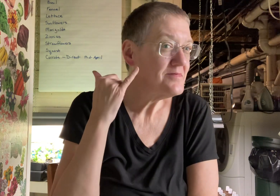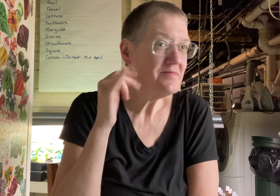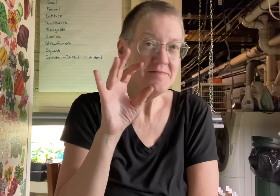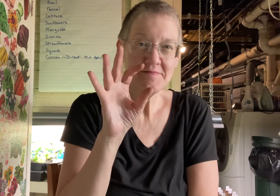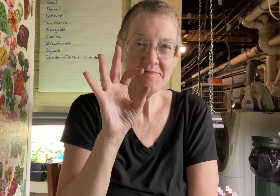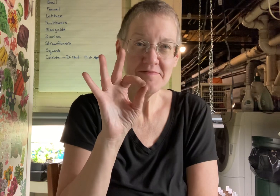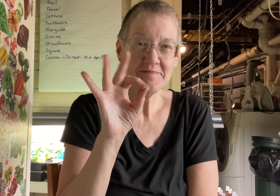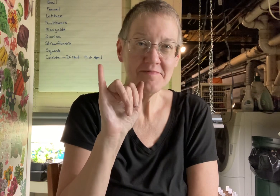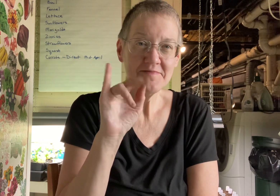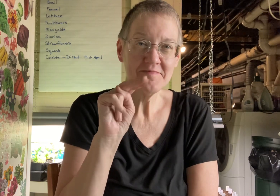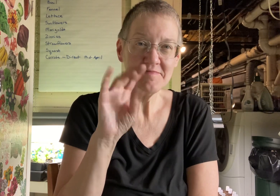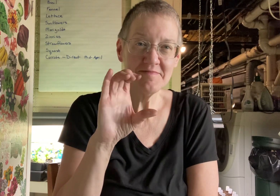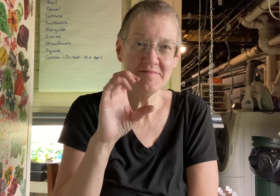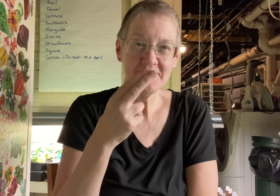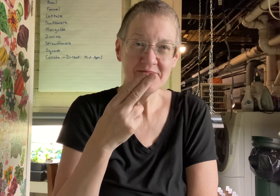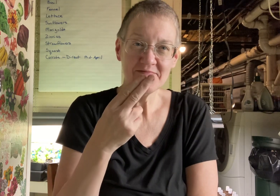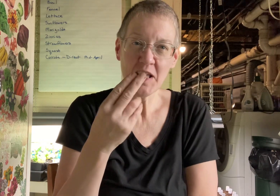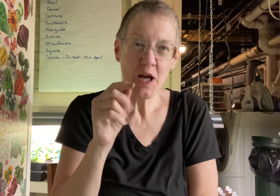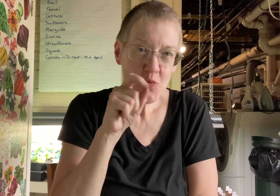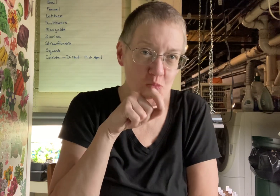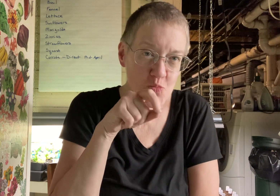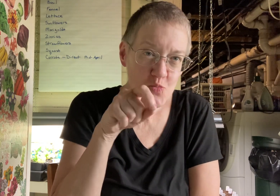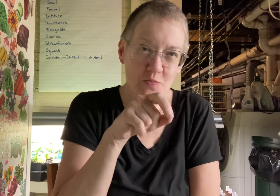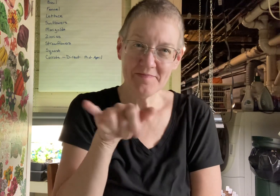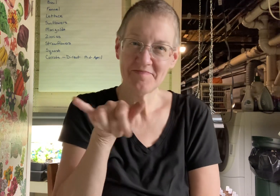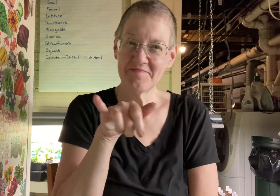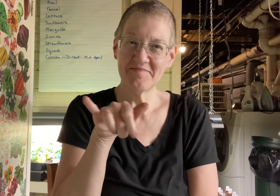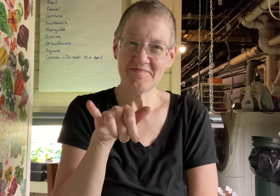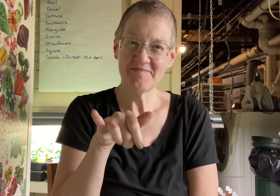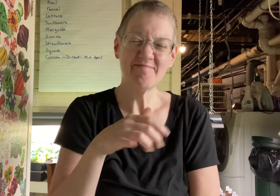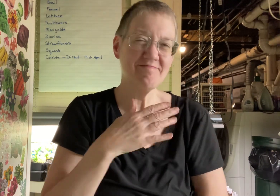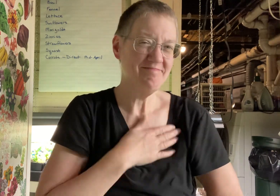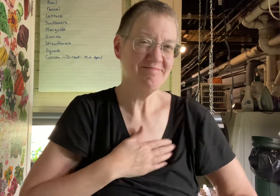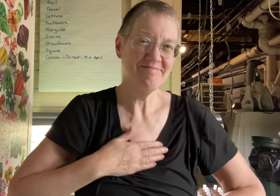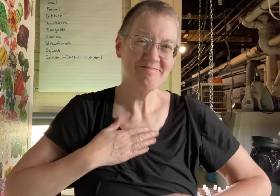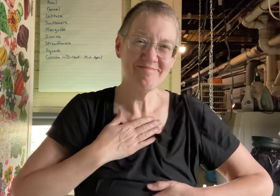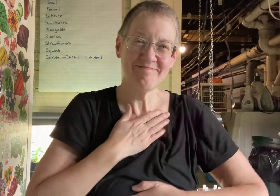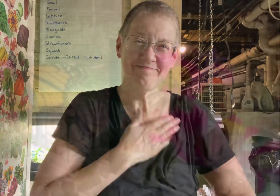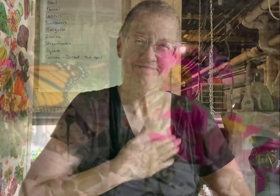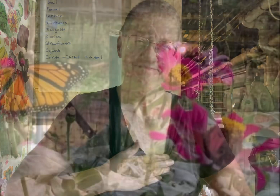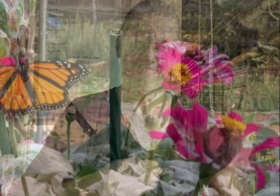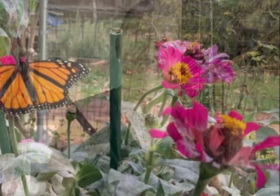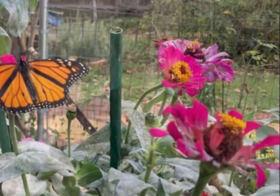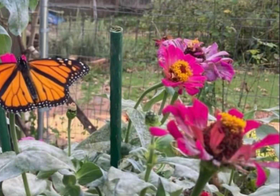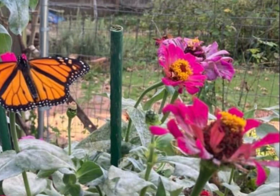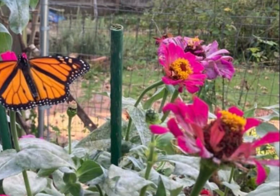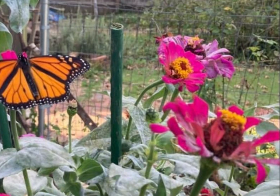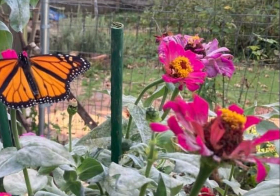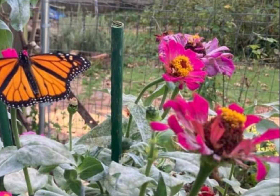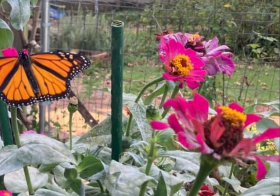goldfinch like to feed on their seeds. I really enjoy these